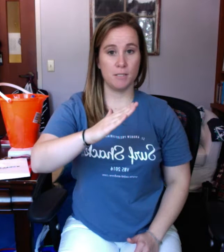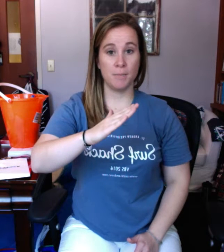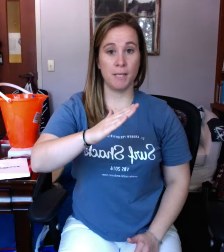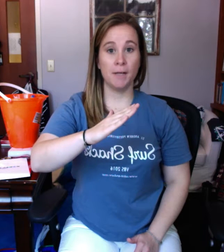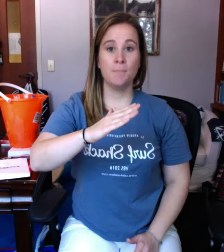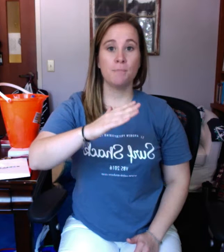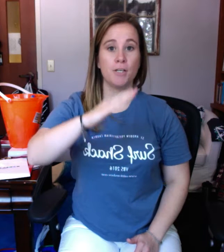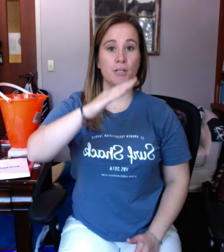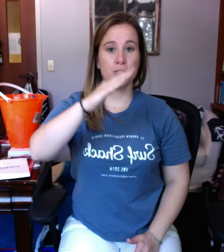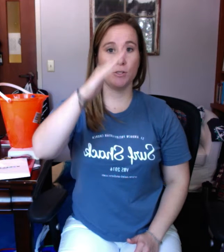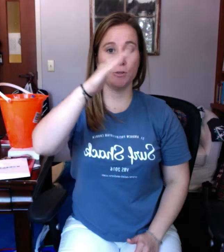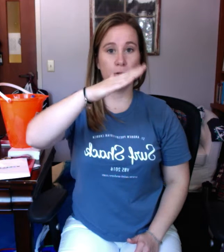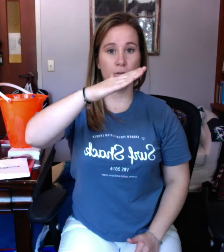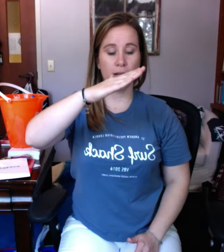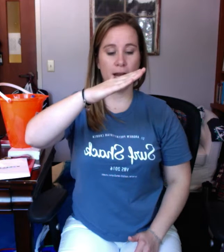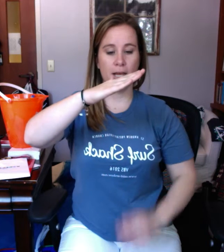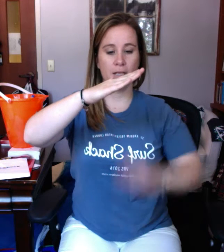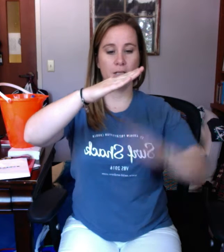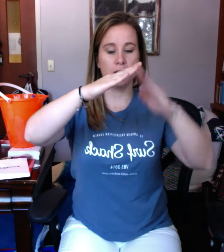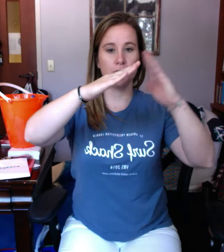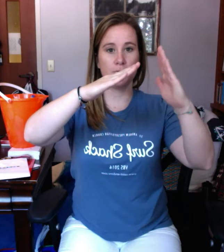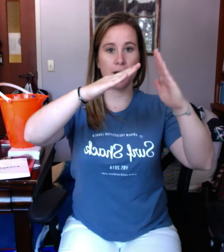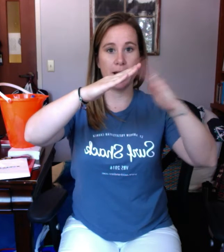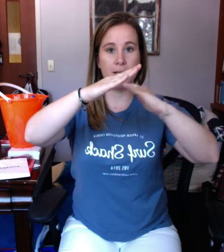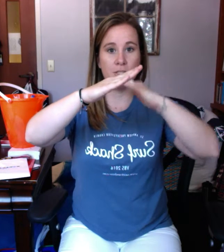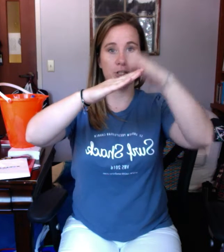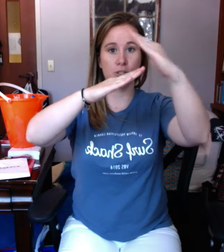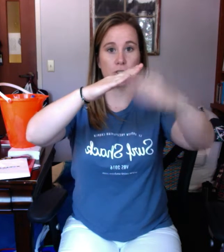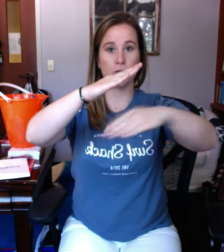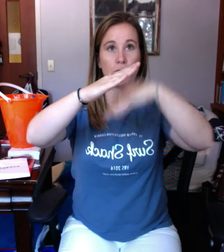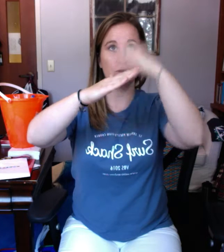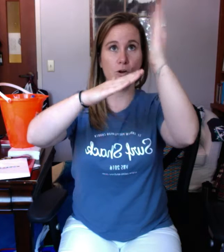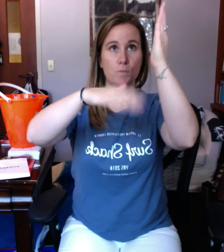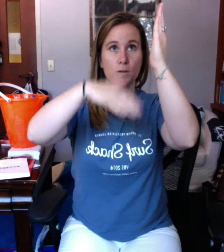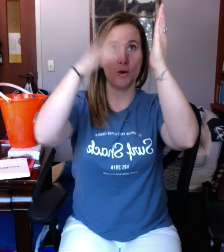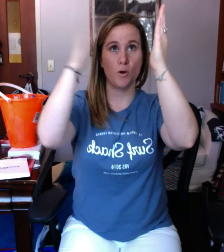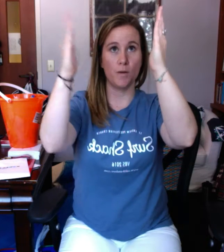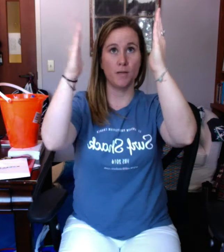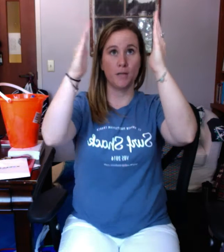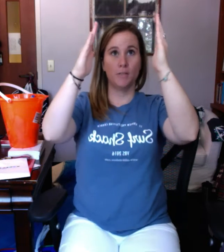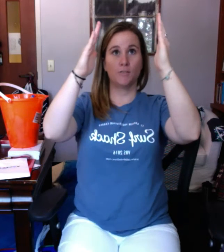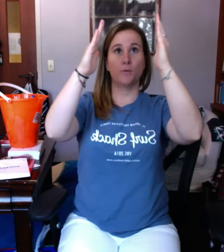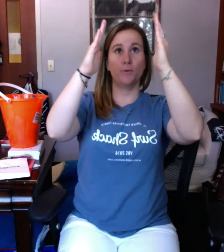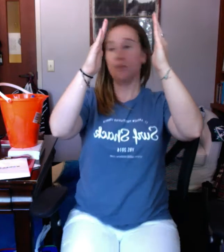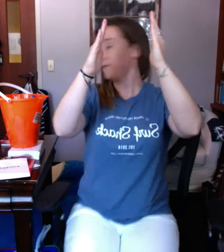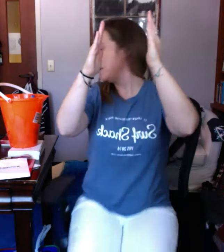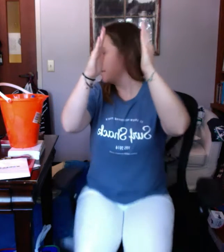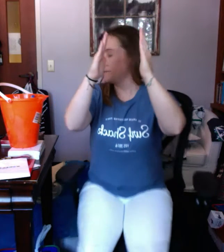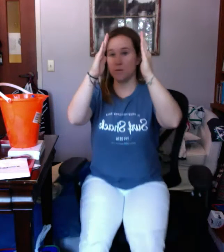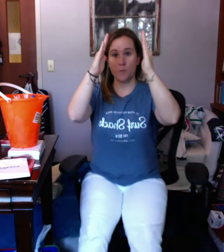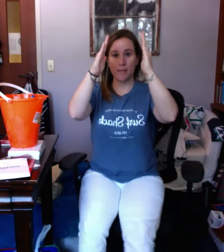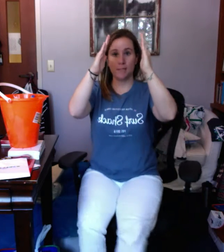me. But you're going to do flat hand, you're going to circle, open, open. So really, if I scoot back